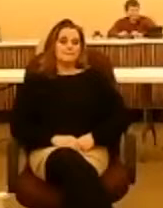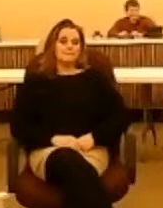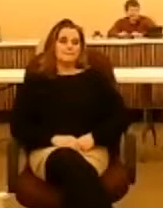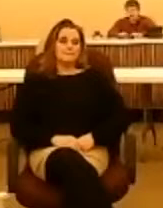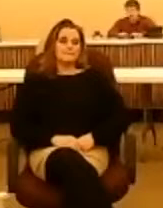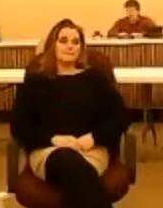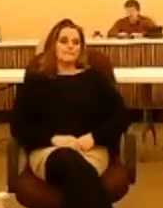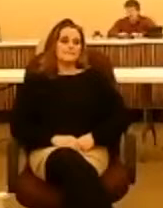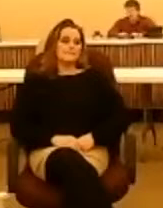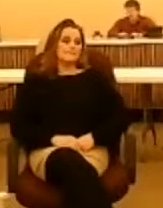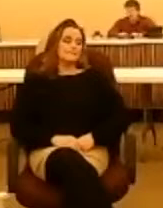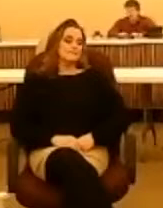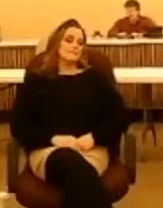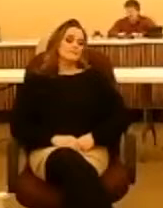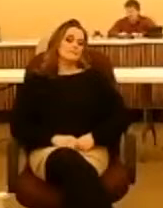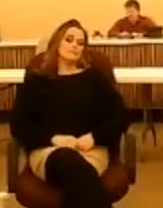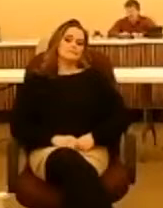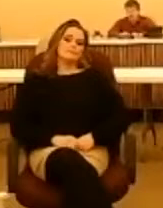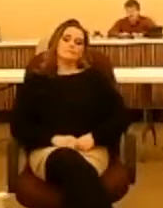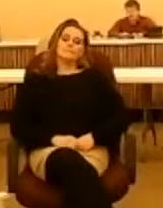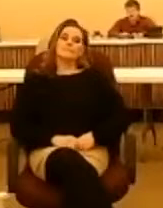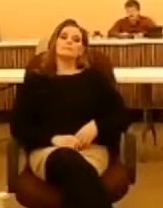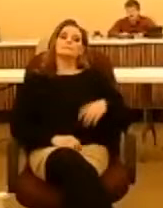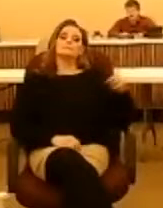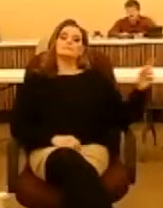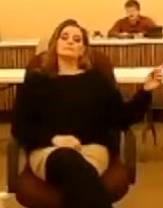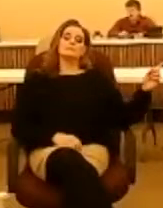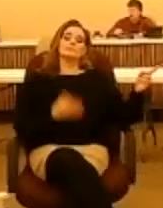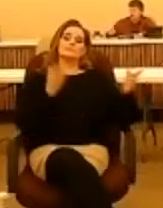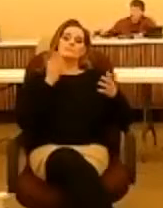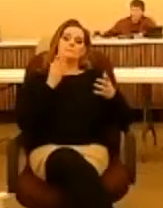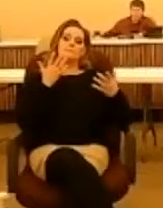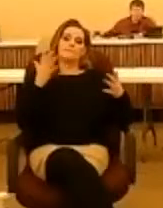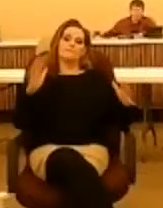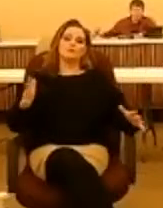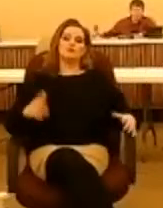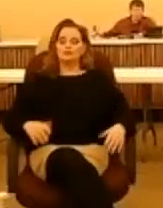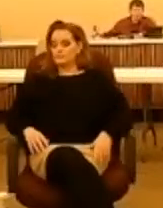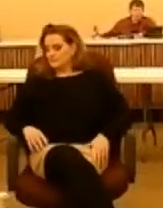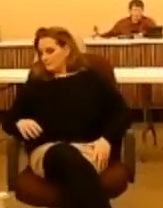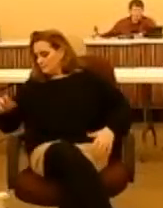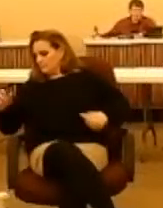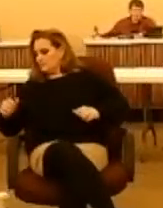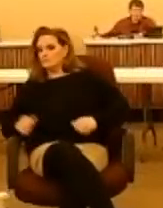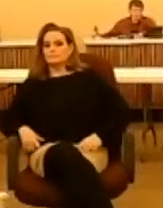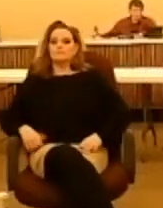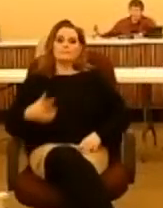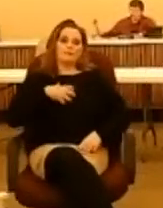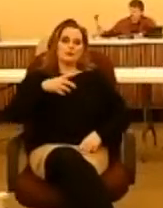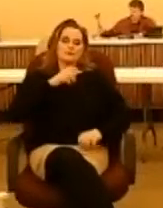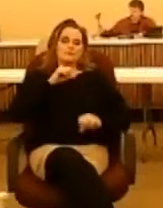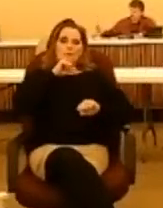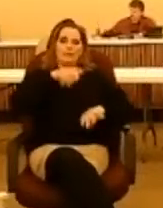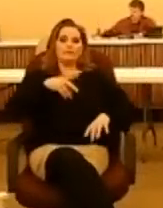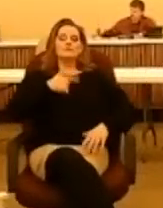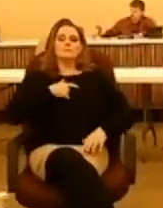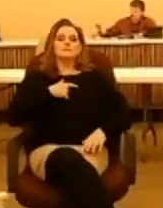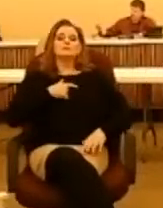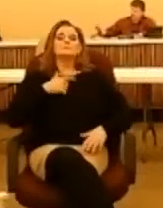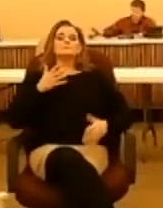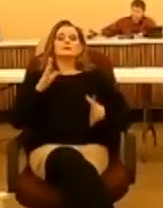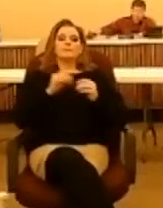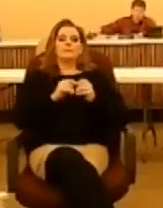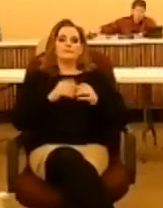Hearing none, can I get a motion to adjourn? So moved. Second. Hearing no objections, meeting adjourned.